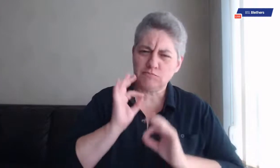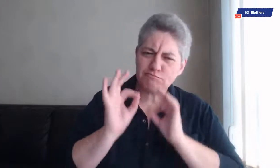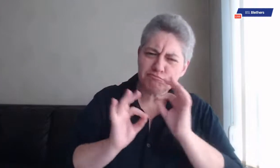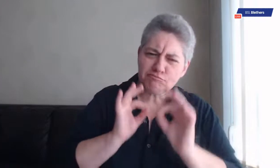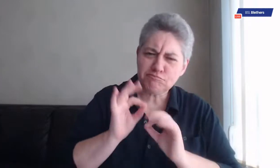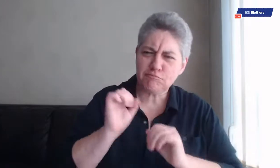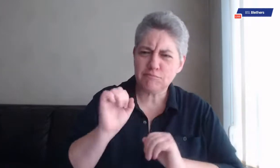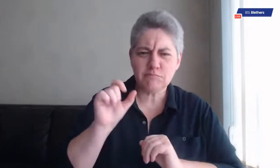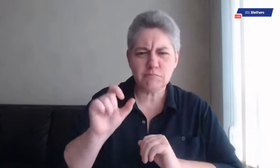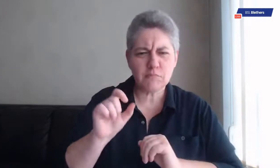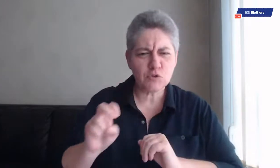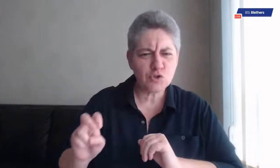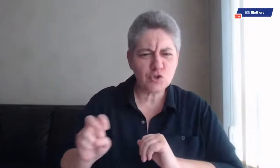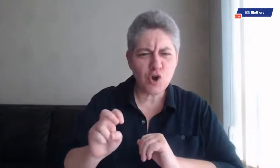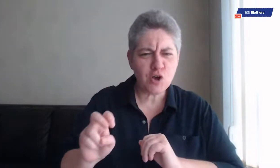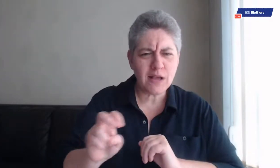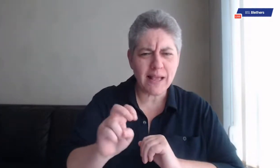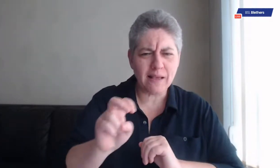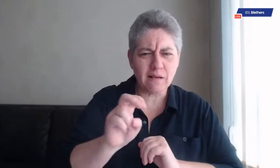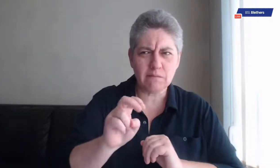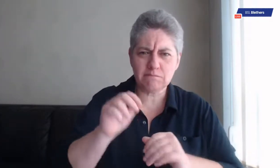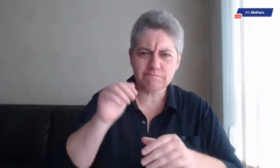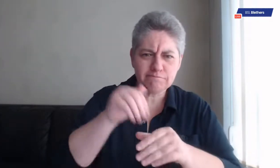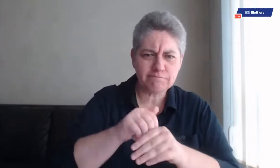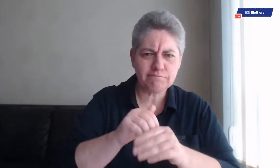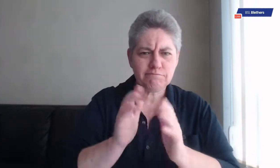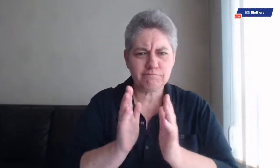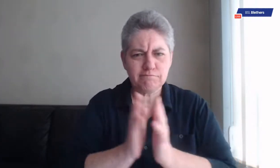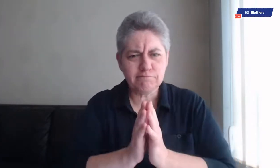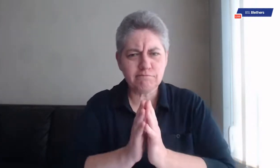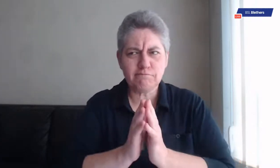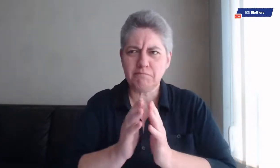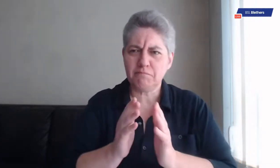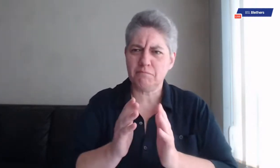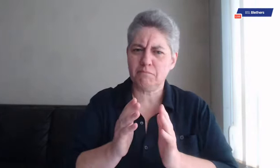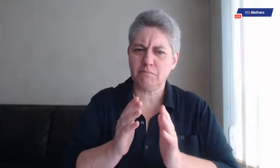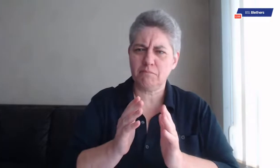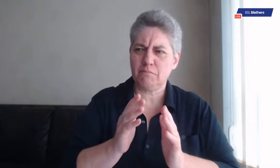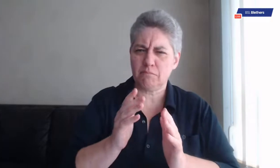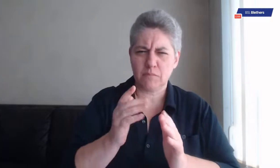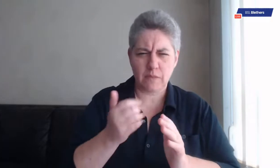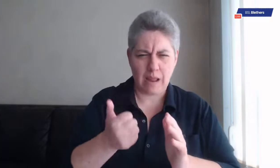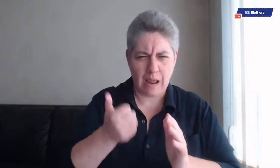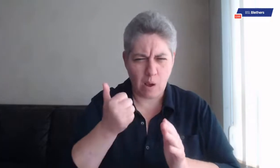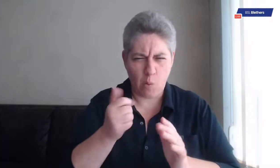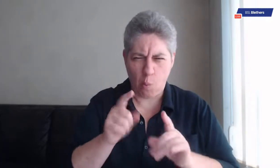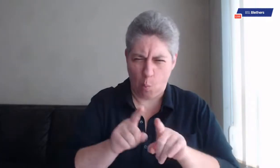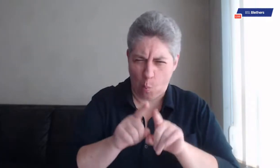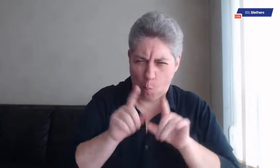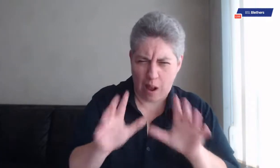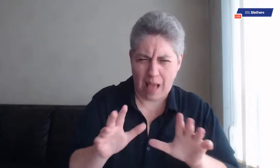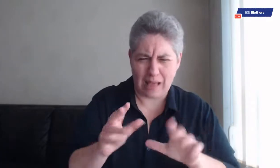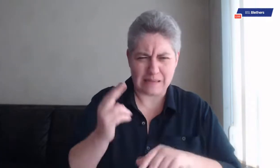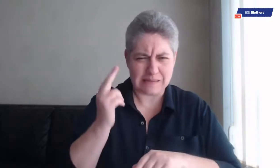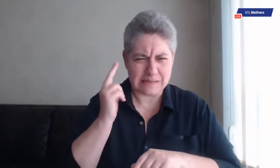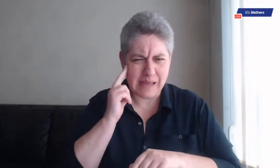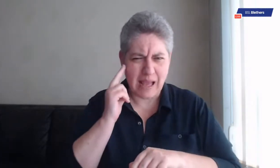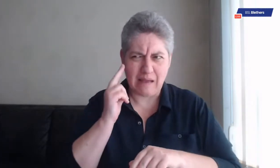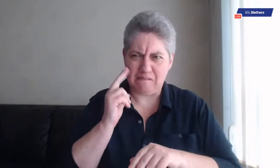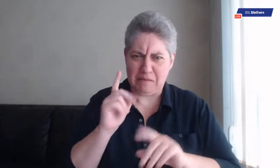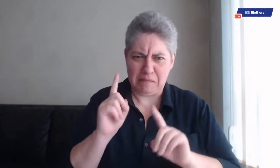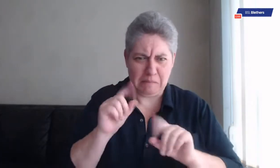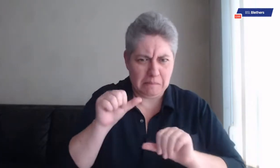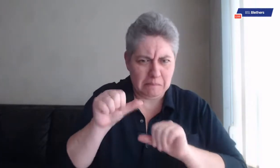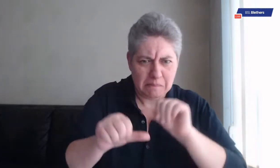I showed you the old sign for it, and this is the new sign. So we're here to talk about our journey and what was it